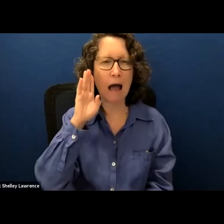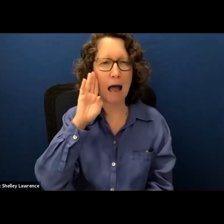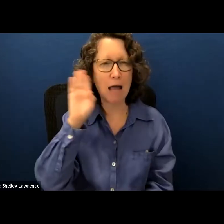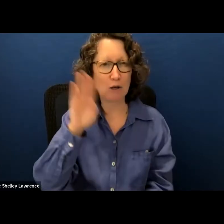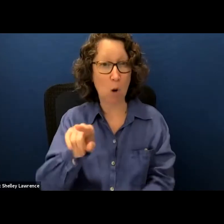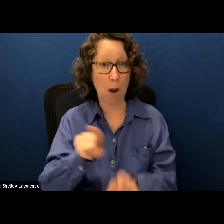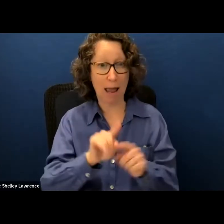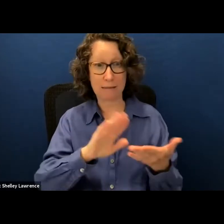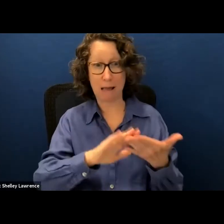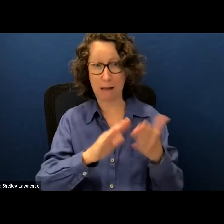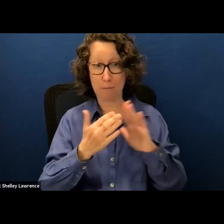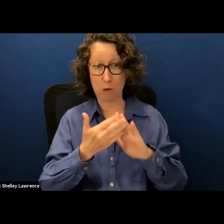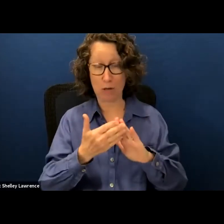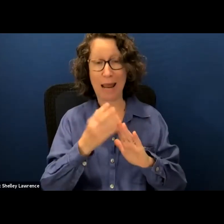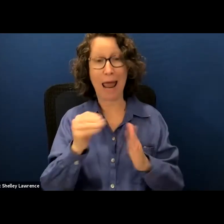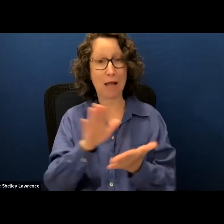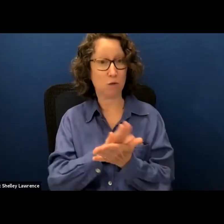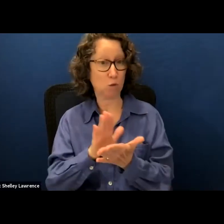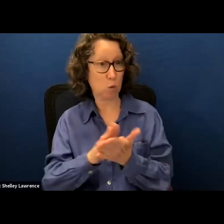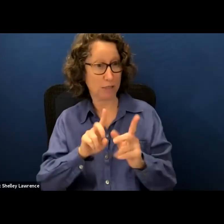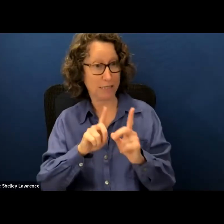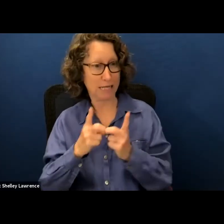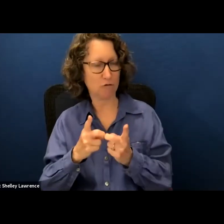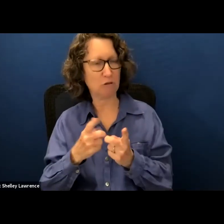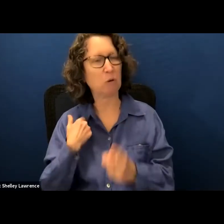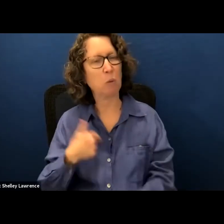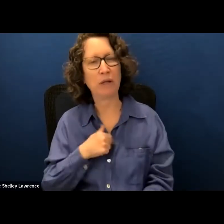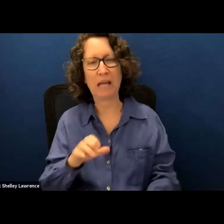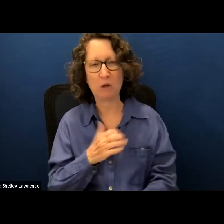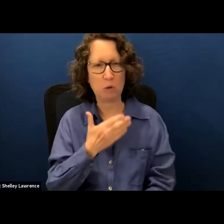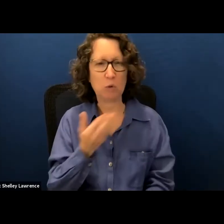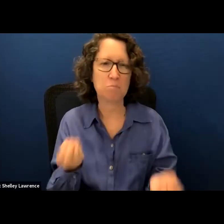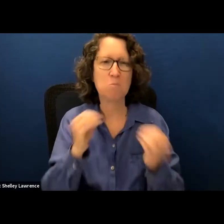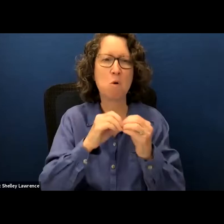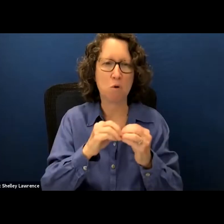as a community and as a school district, we can do more